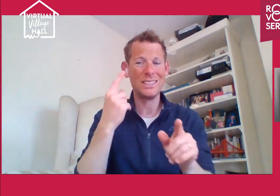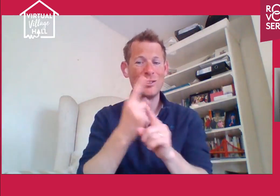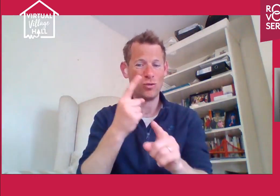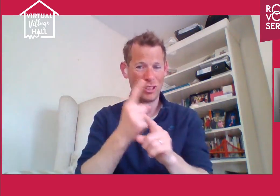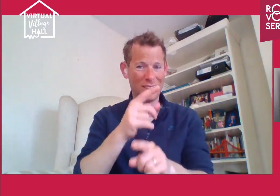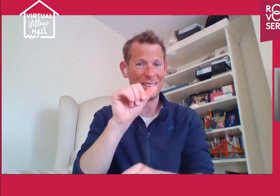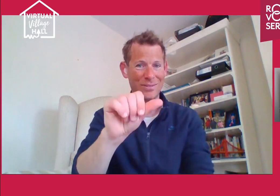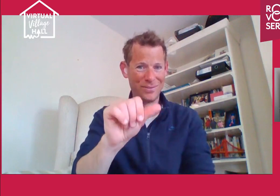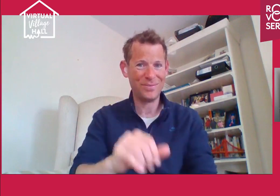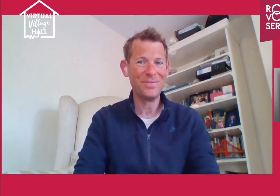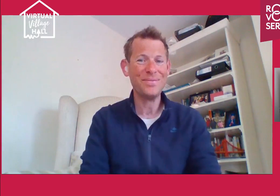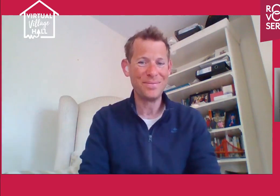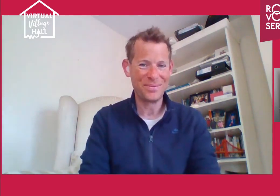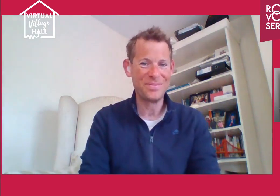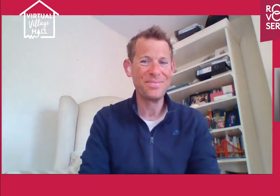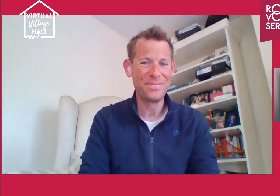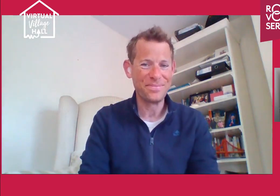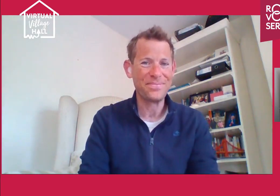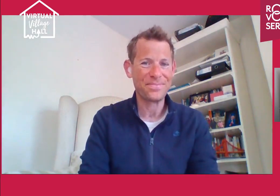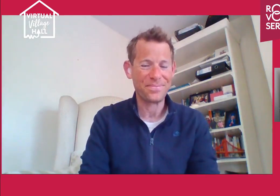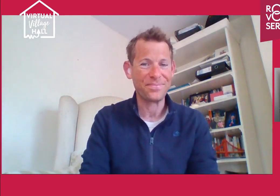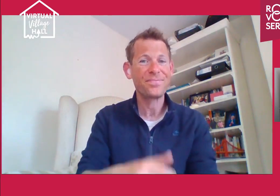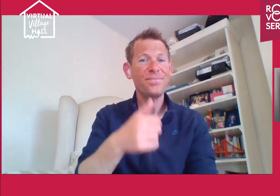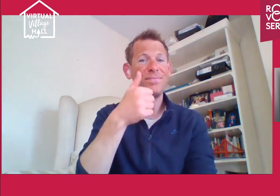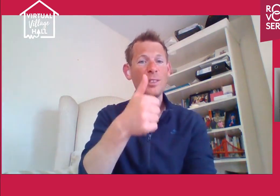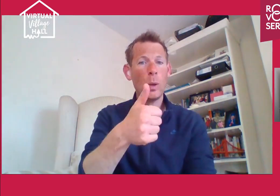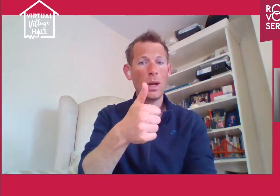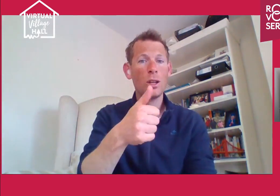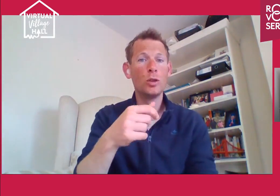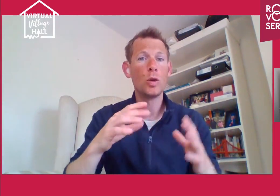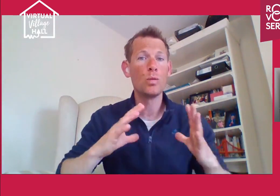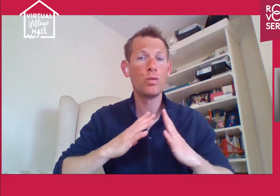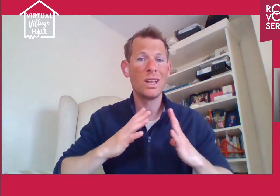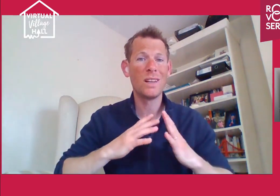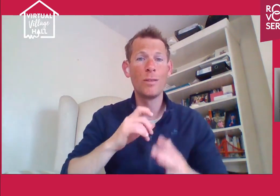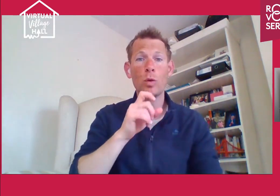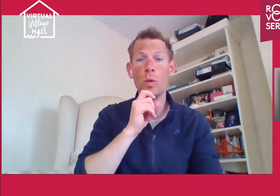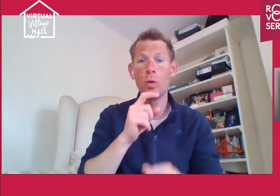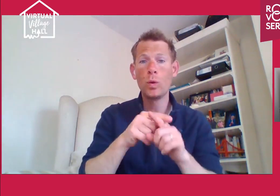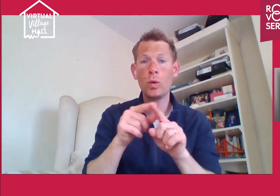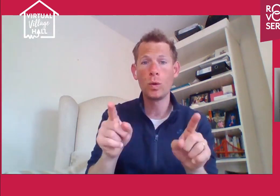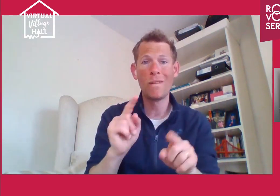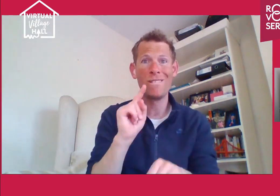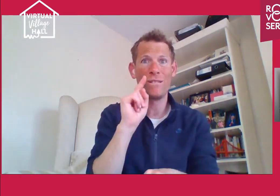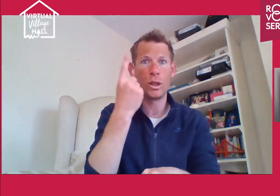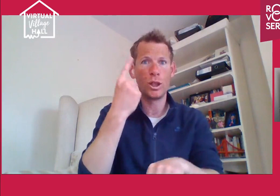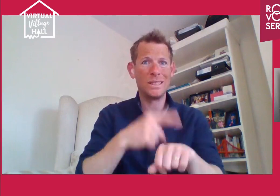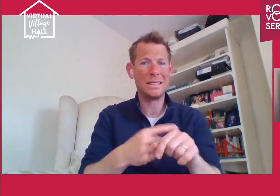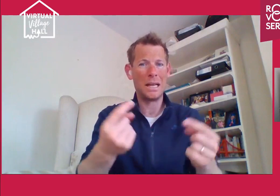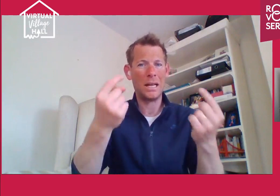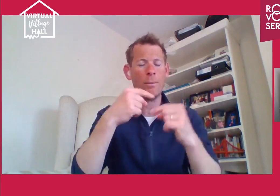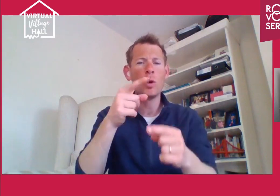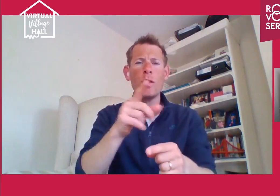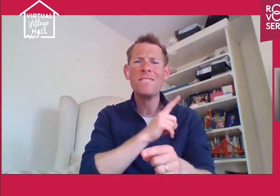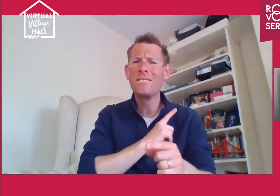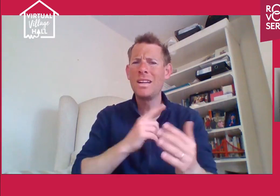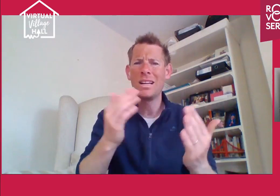Yes, that's right. I live in Belfast, right? Got that right. Okay, are you ready for the first